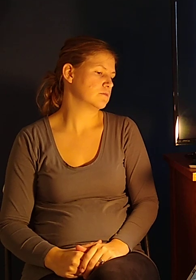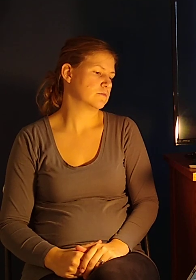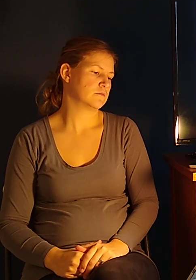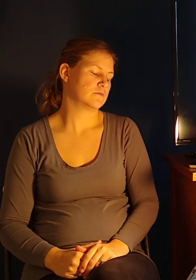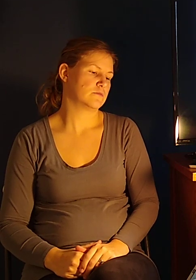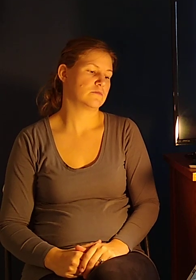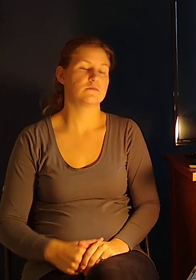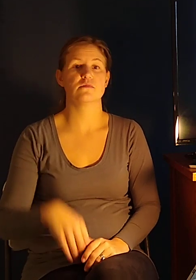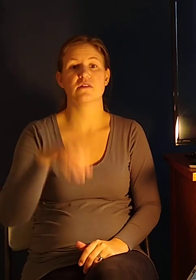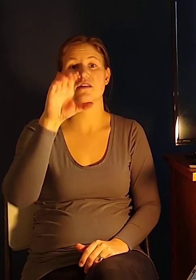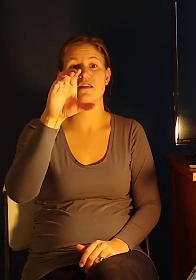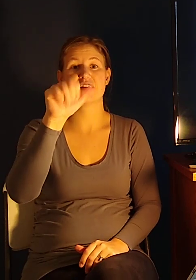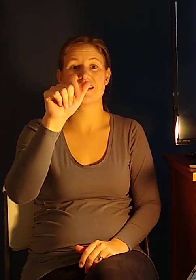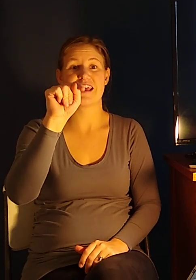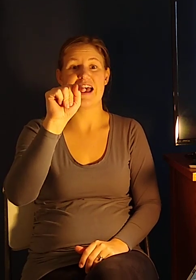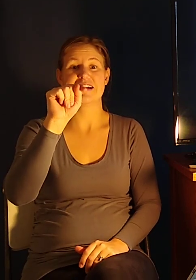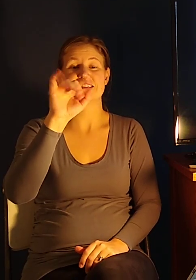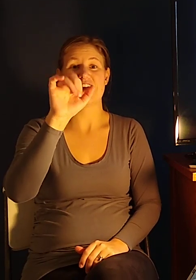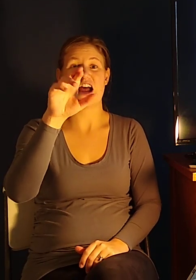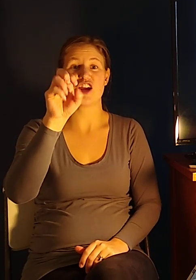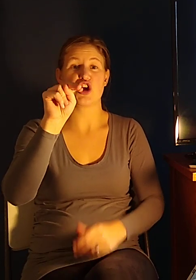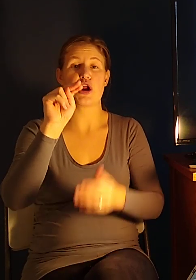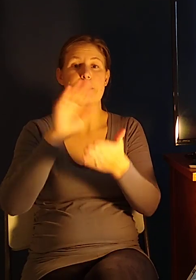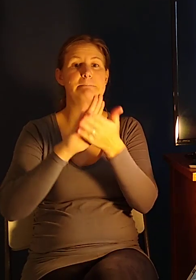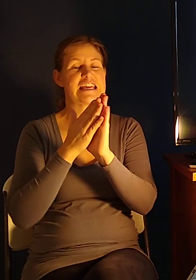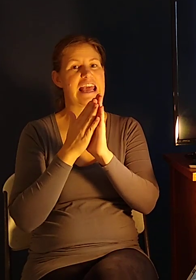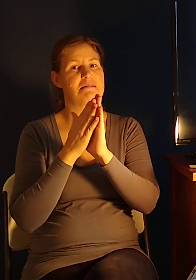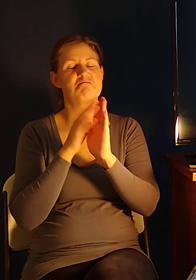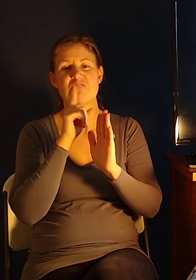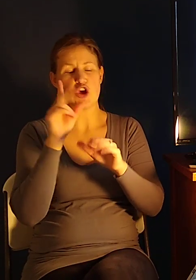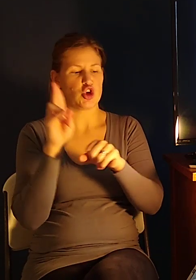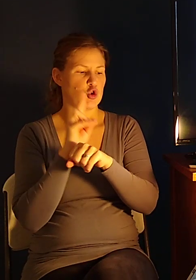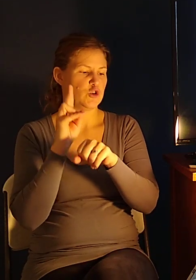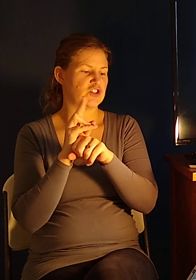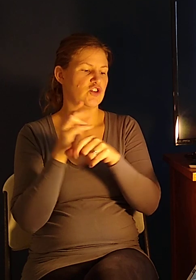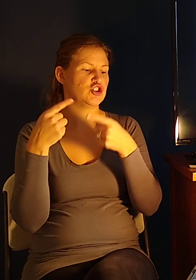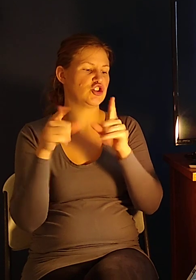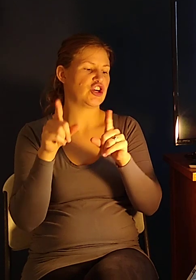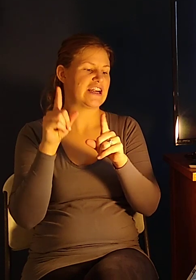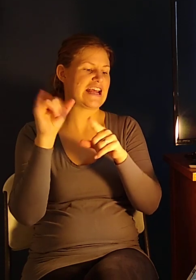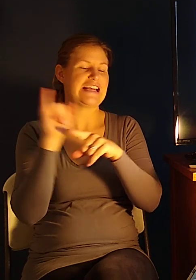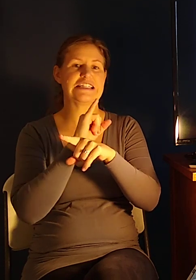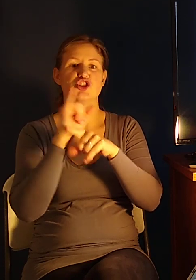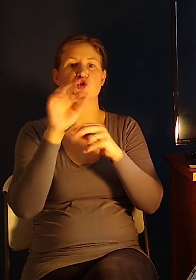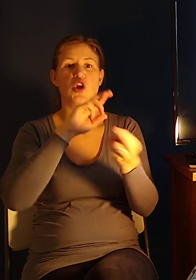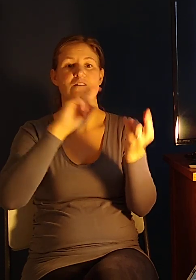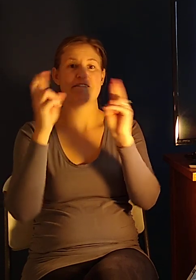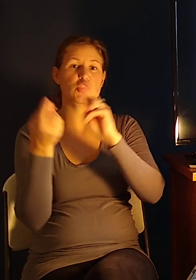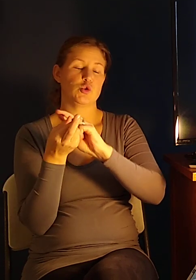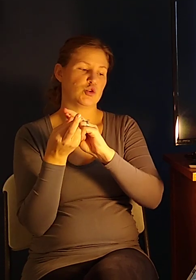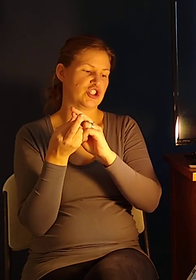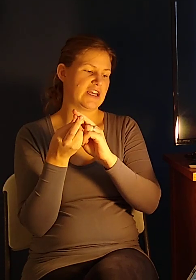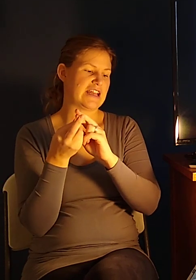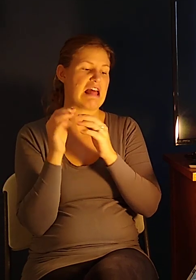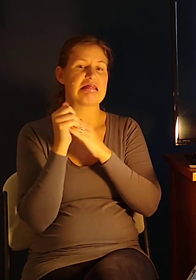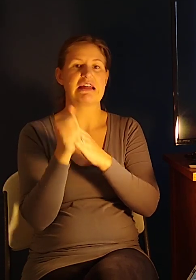Now, cast iron became technically useful during the Industrial Revolution, and it led to new types of